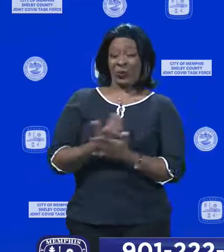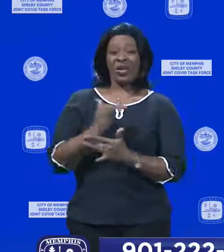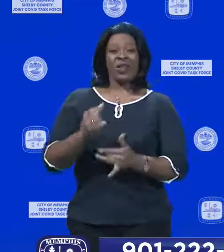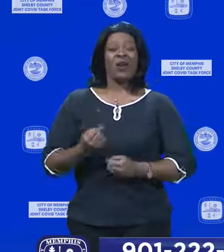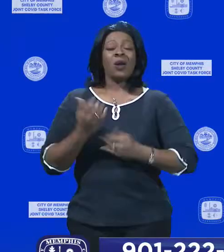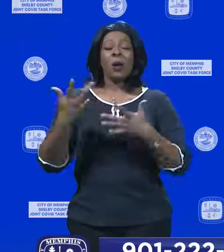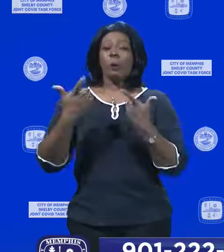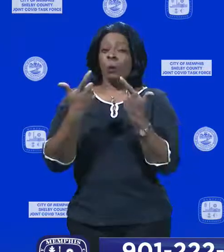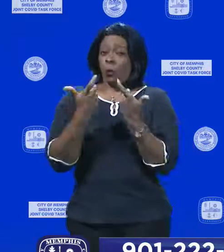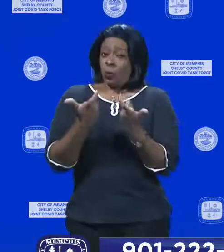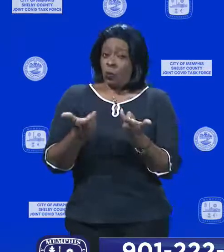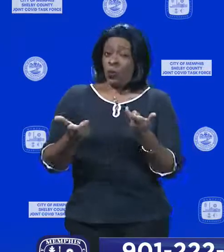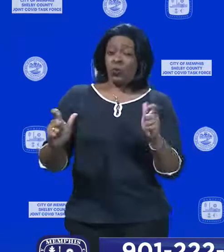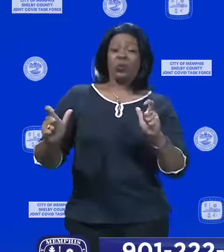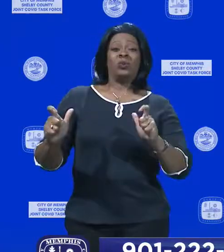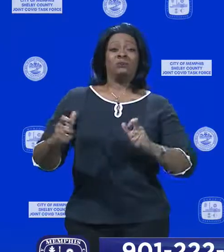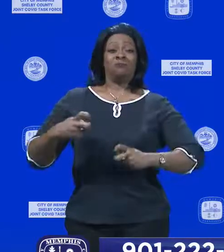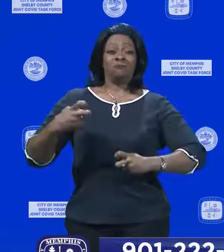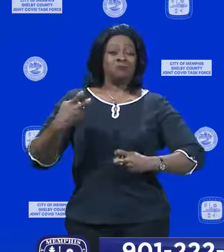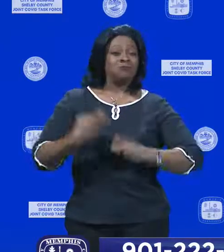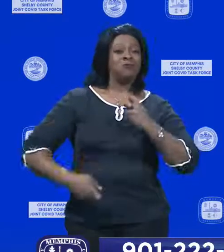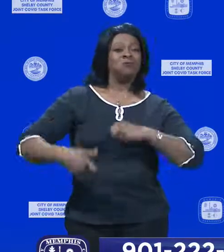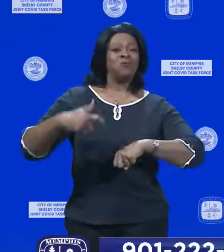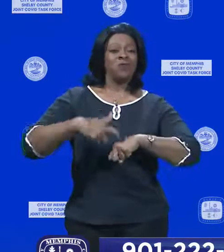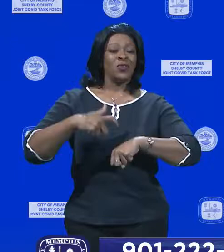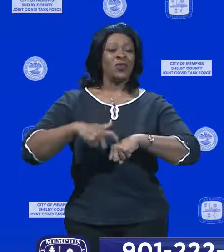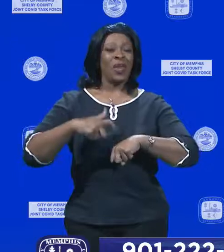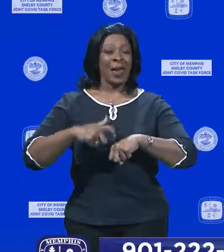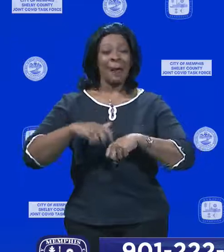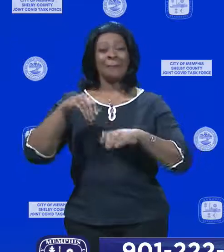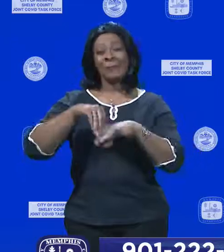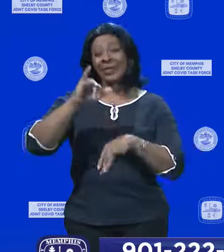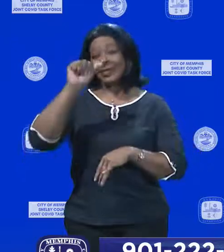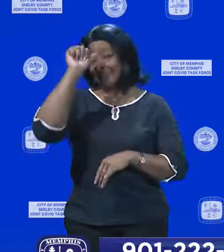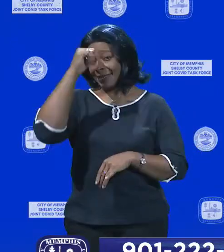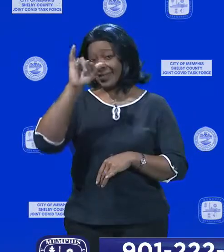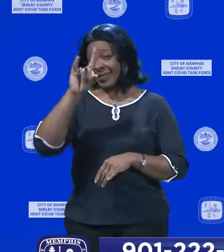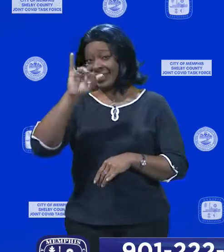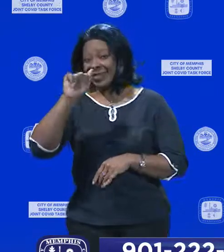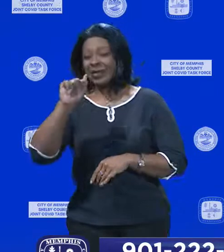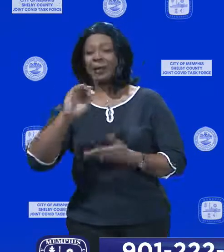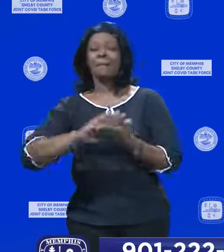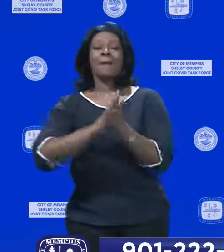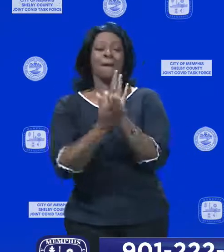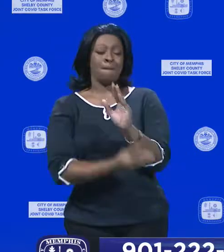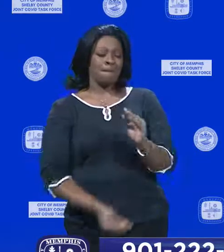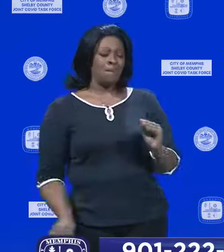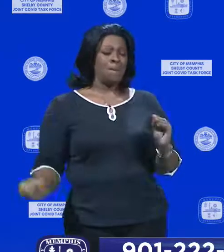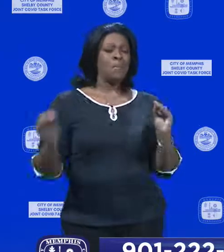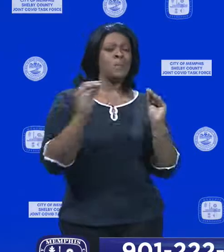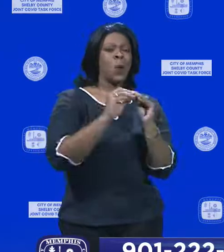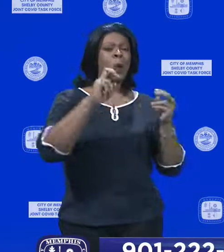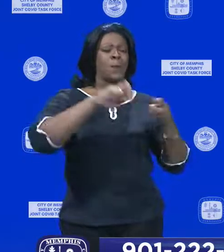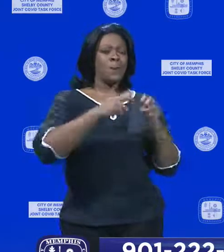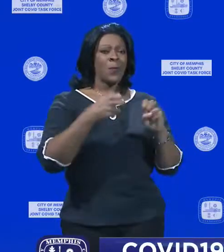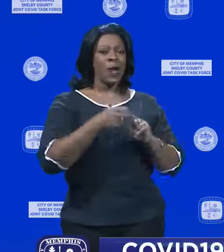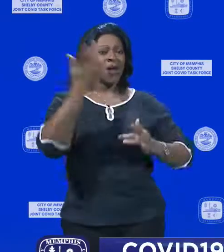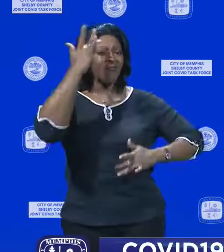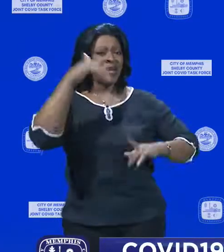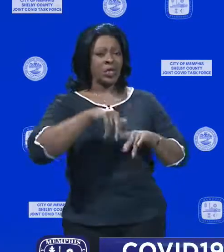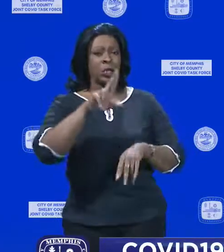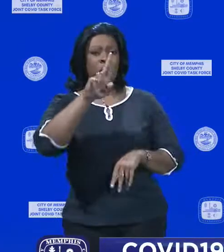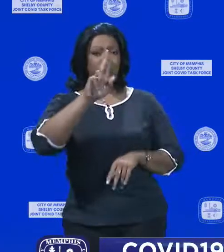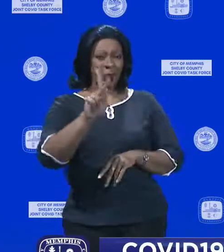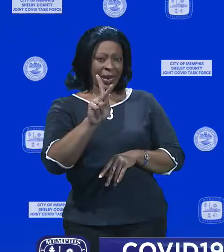caused a tremendous amount of difficulty in India, that is now becoming a much more problematic virus in the